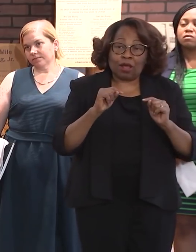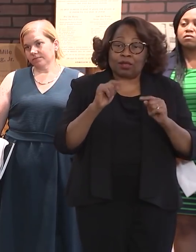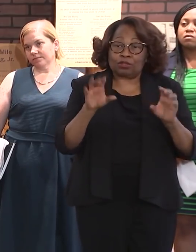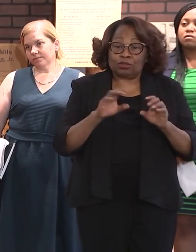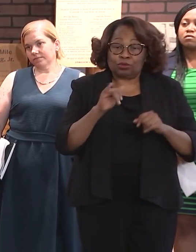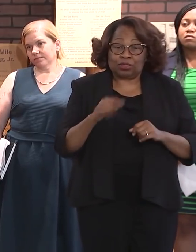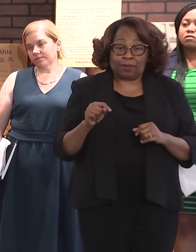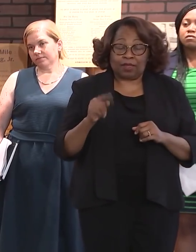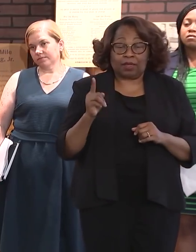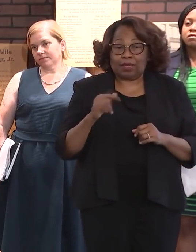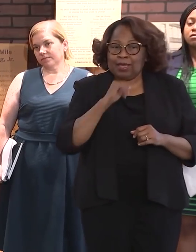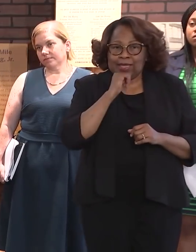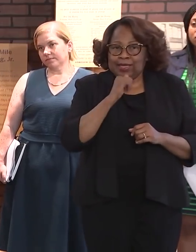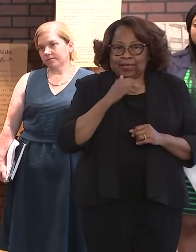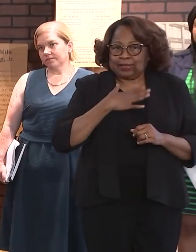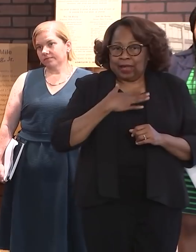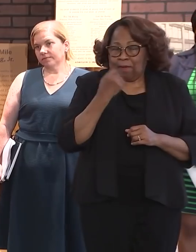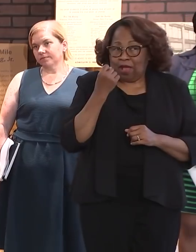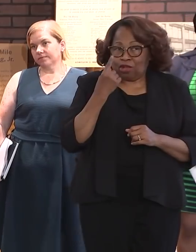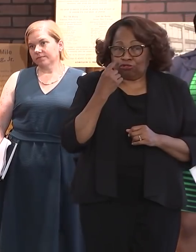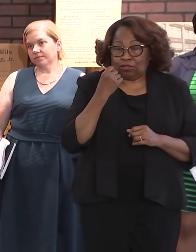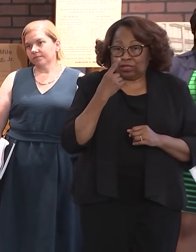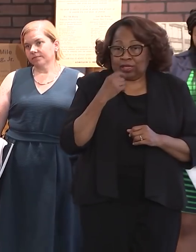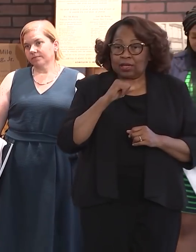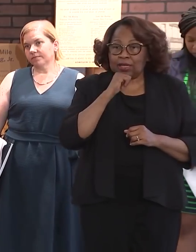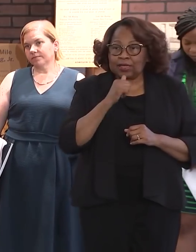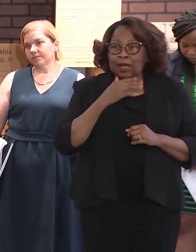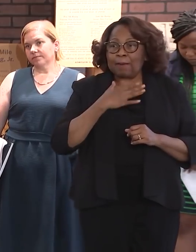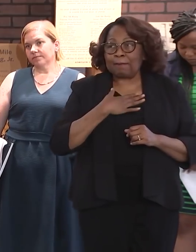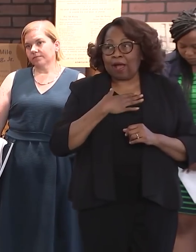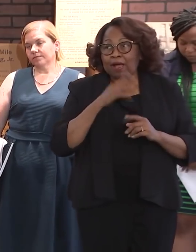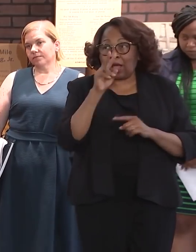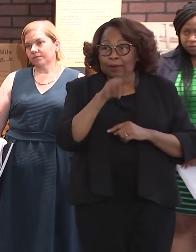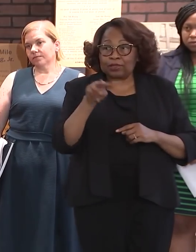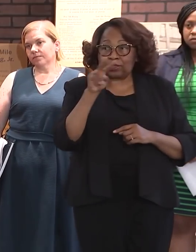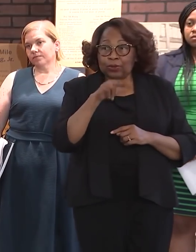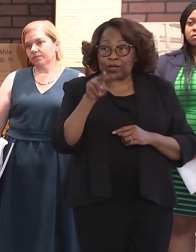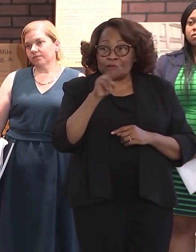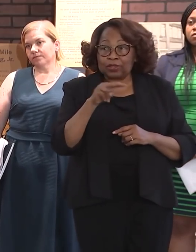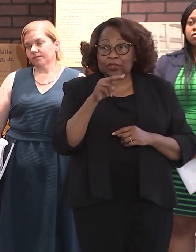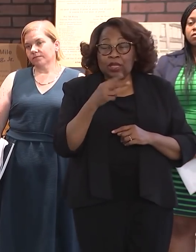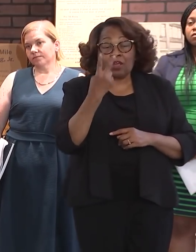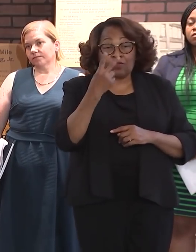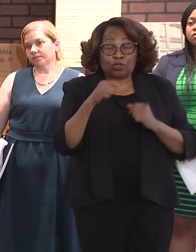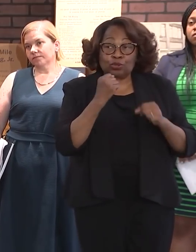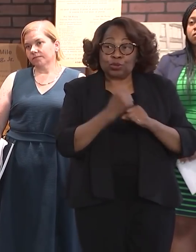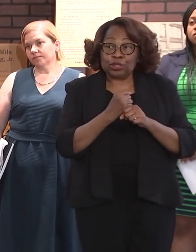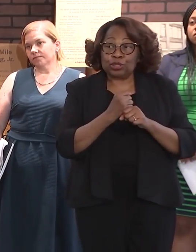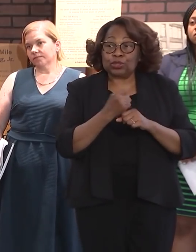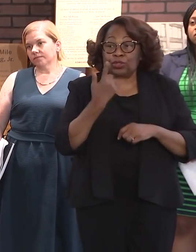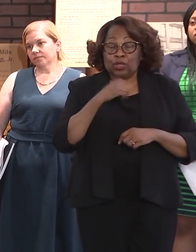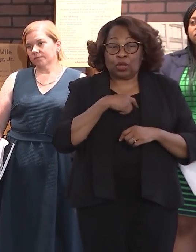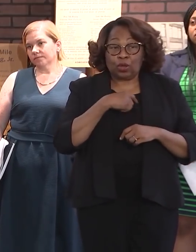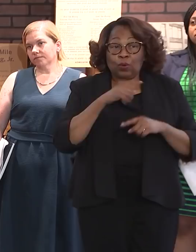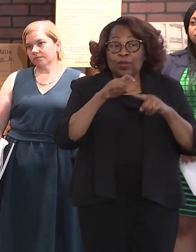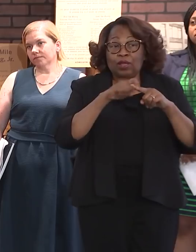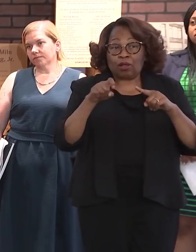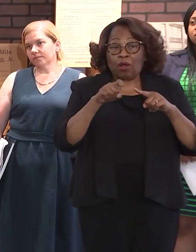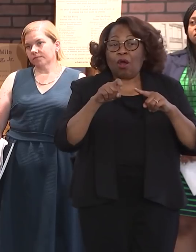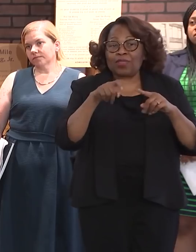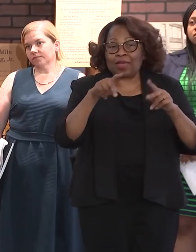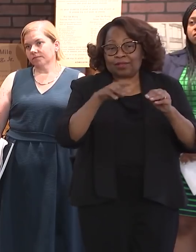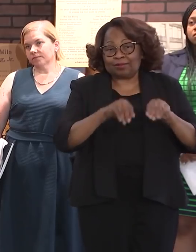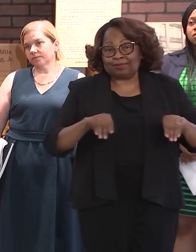So that's not my understanding. That's certainly not my observation. Really, for the last 2 years, what we call the Pulaski